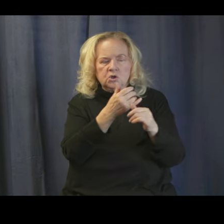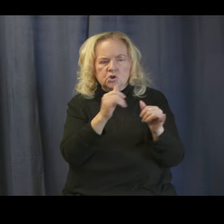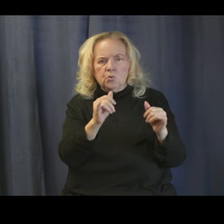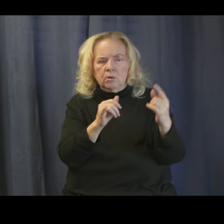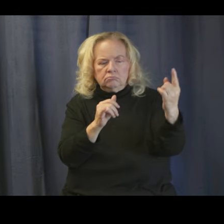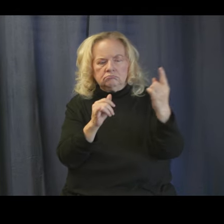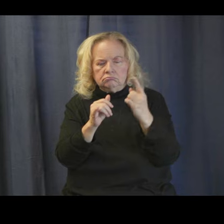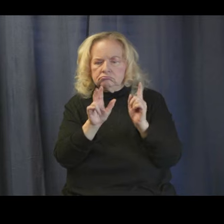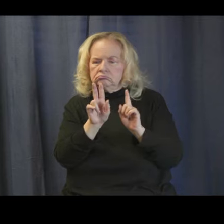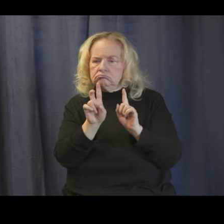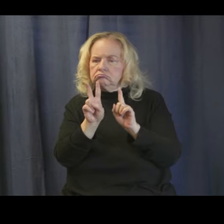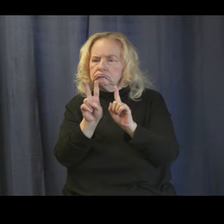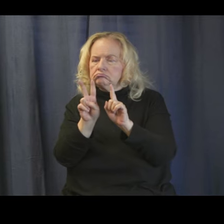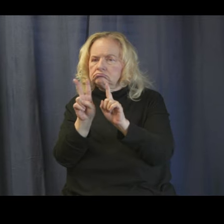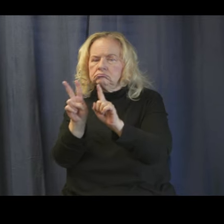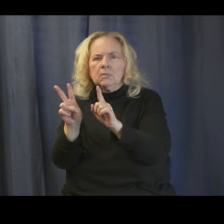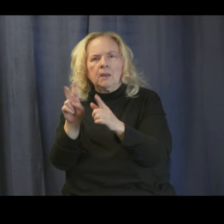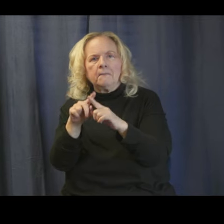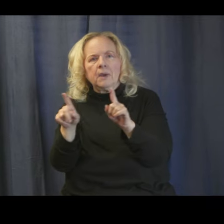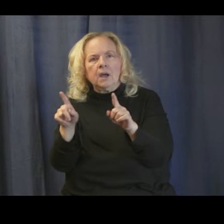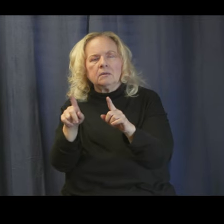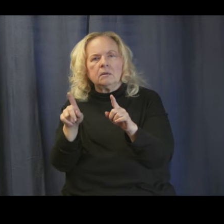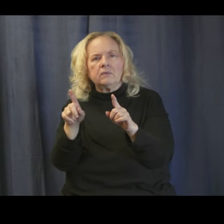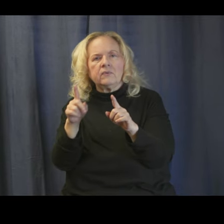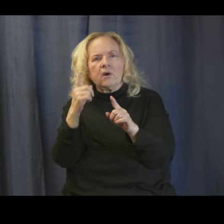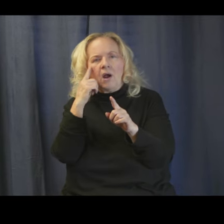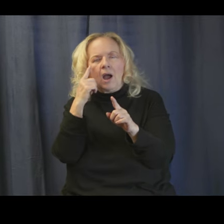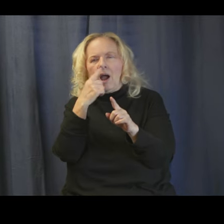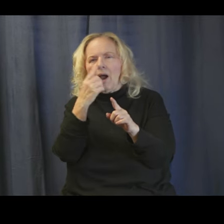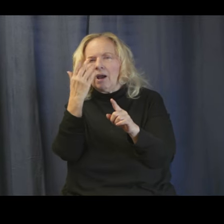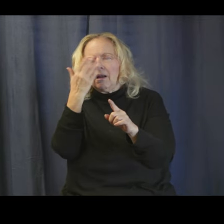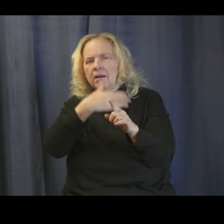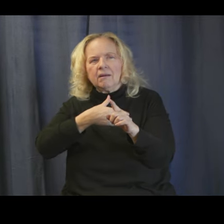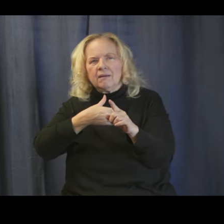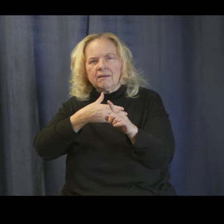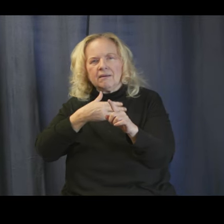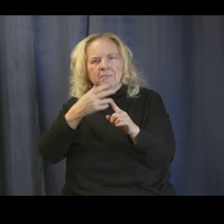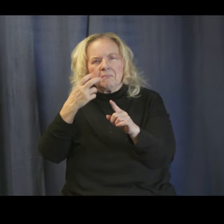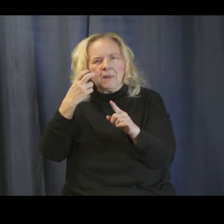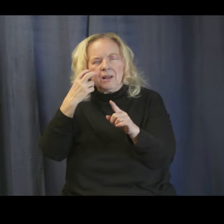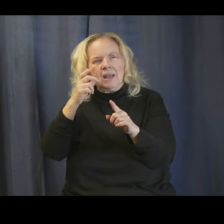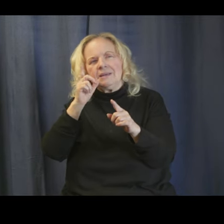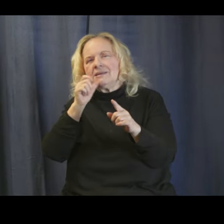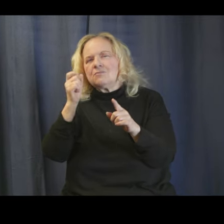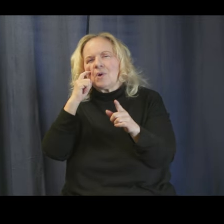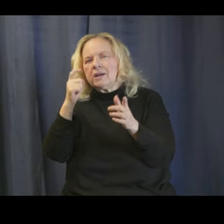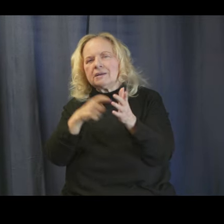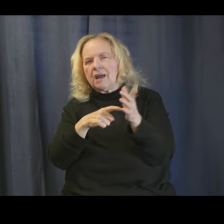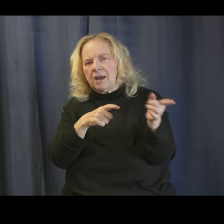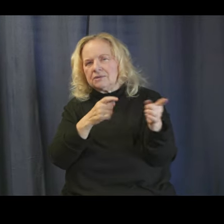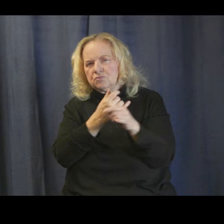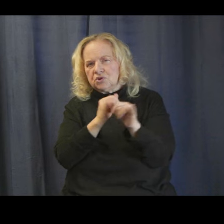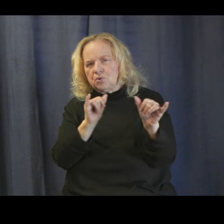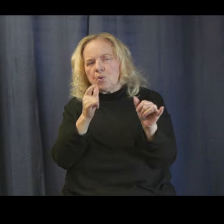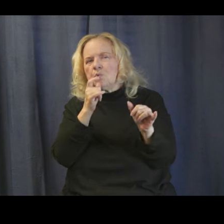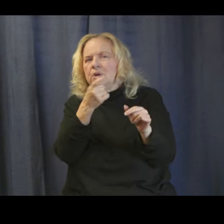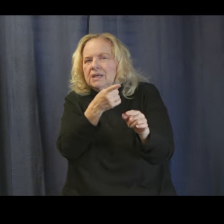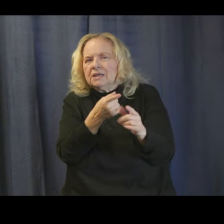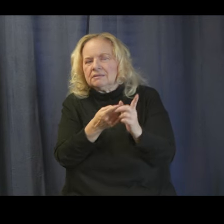came near and went with them, but it says their eyes were kept from recognizing him.